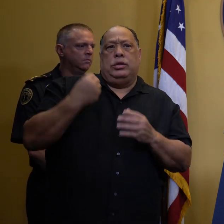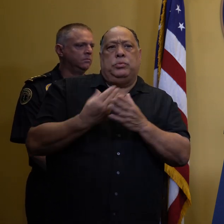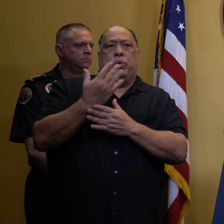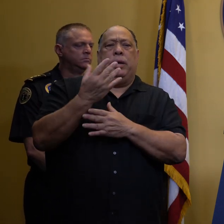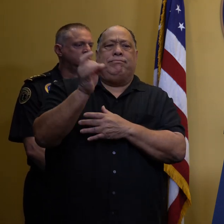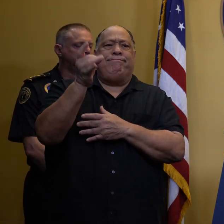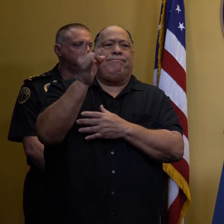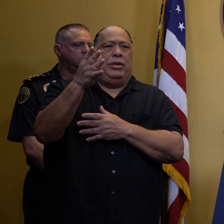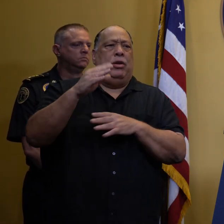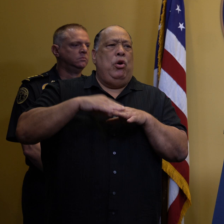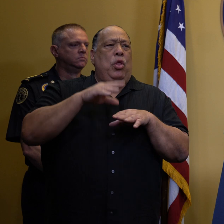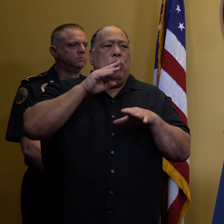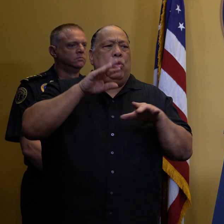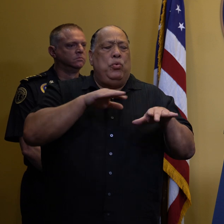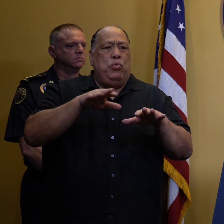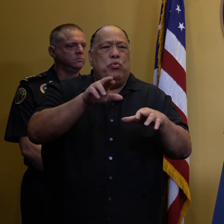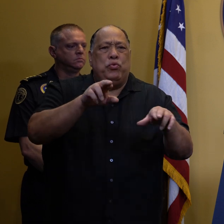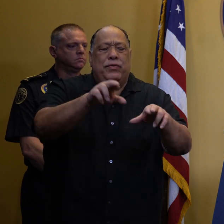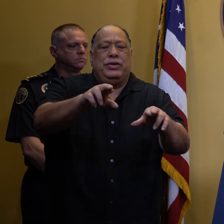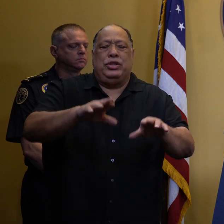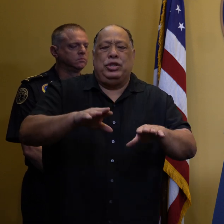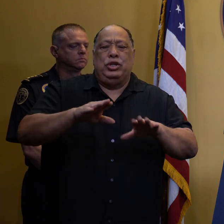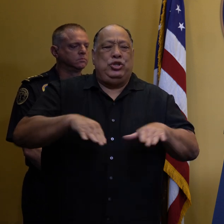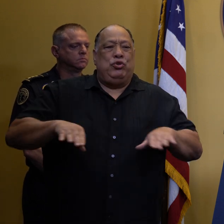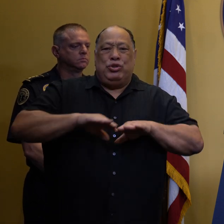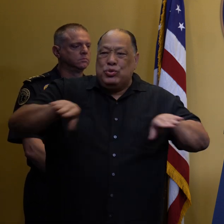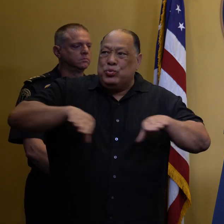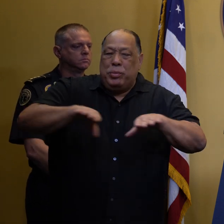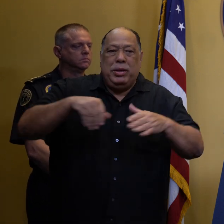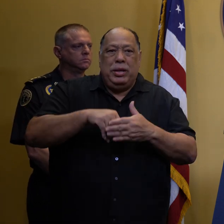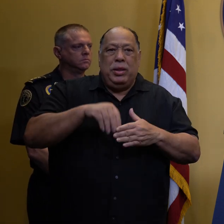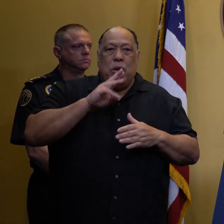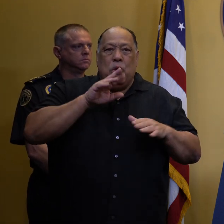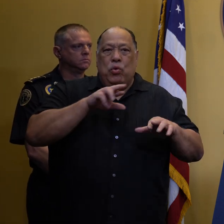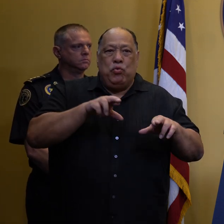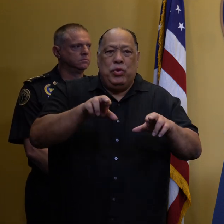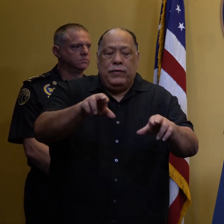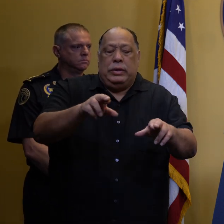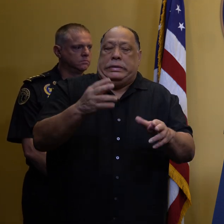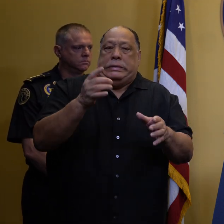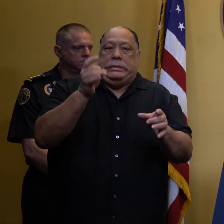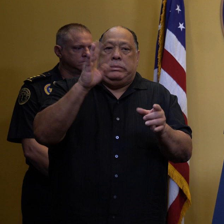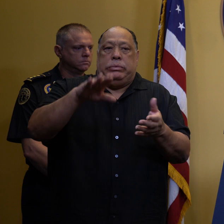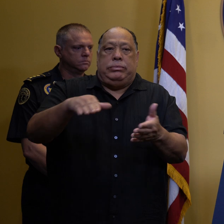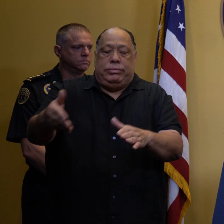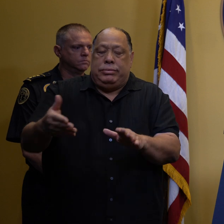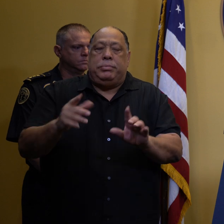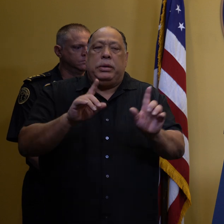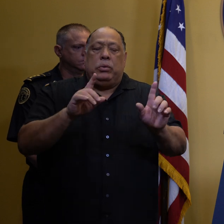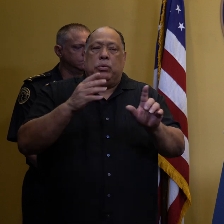on the river, children swimming in the river. That's certainly something we're concerned about. We had our briefing with the mayor today